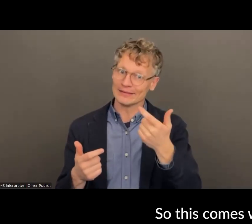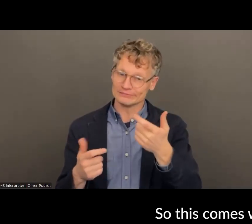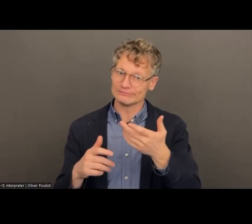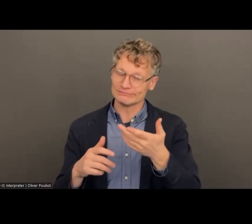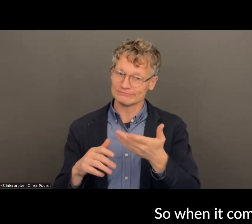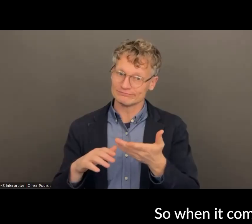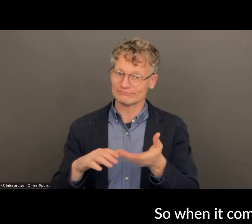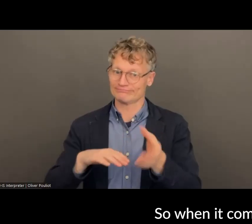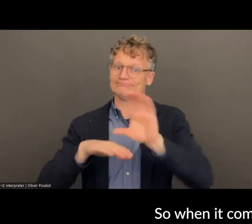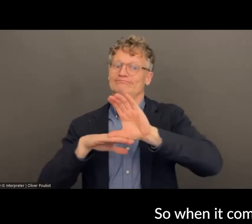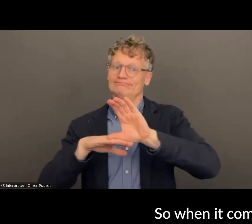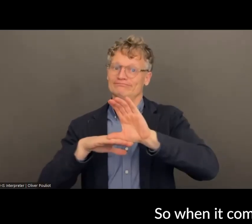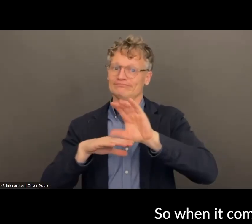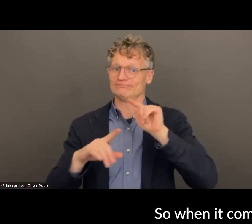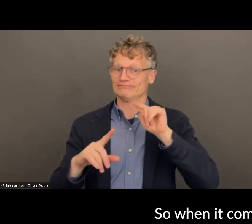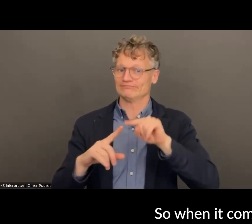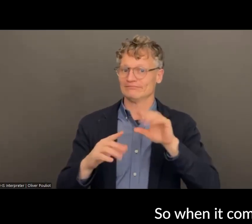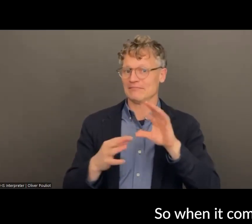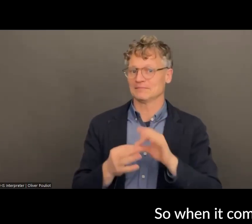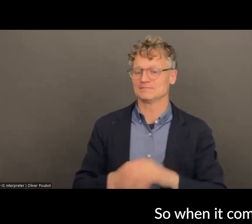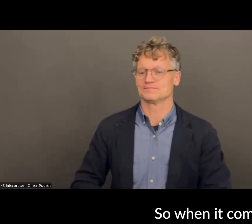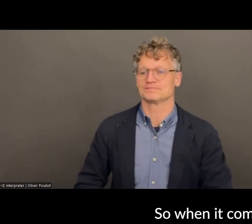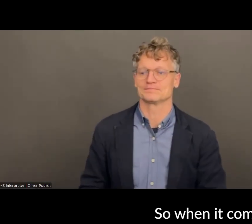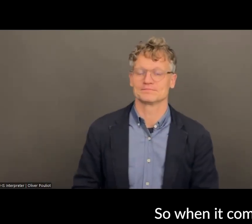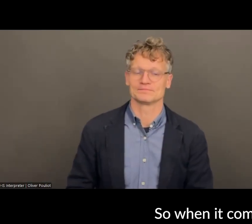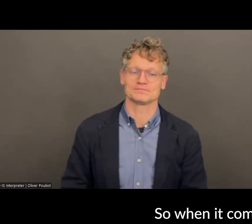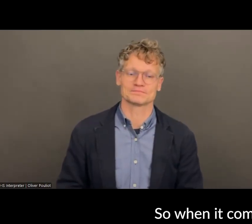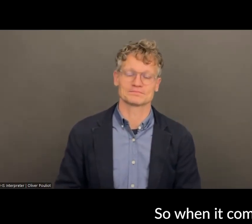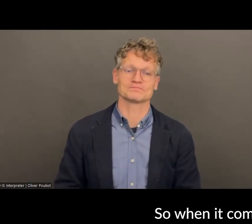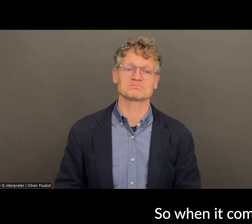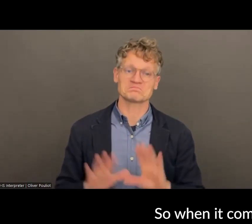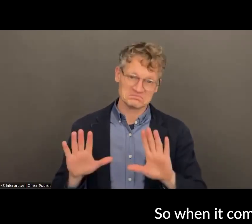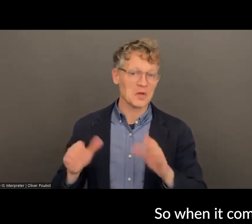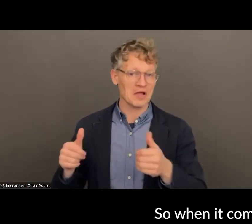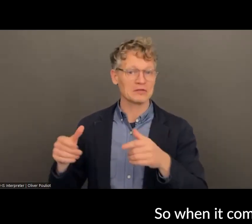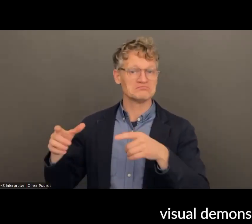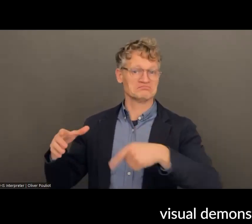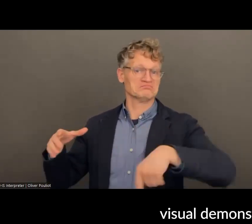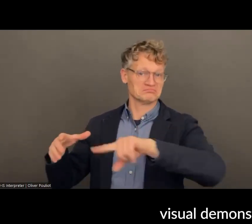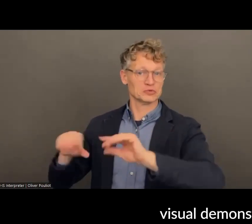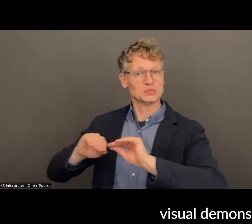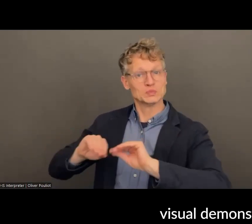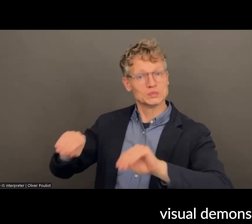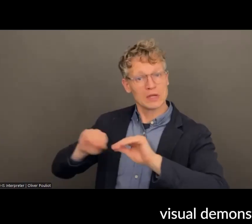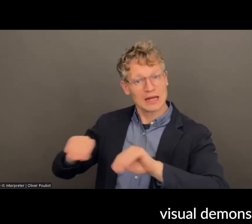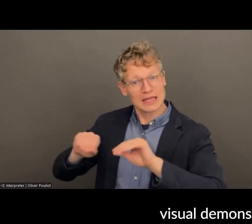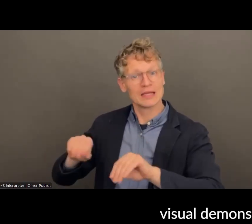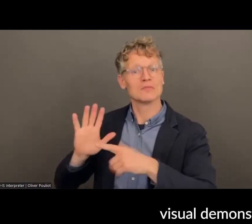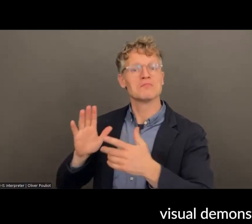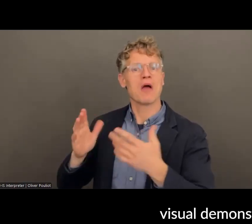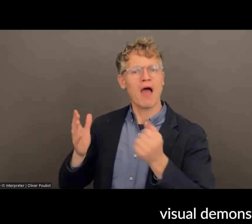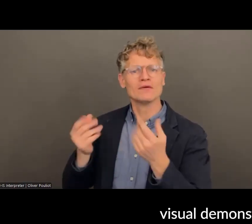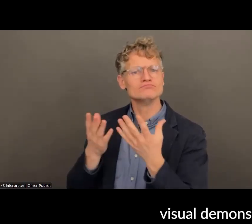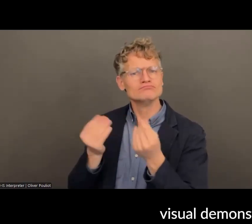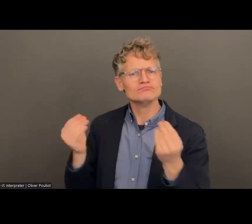the planning. So when it comes to the training itself, during the training, we had to incorporate visual demonstrations and